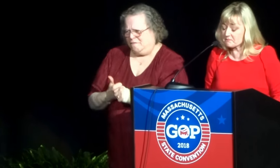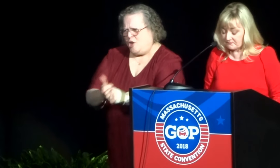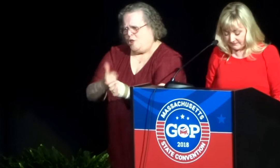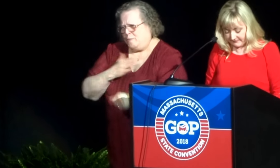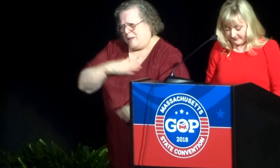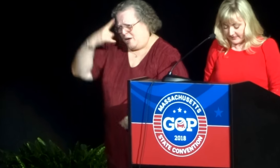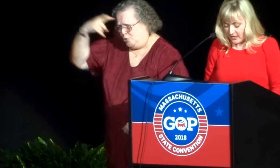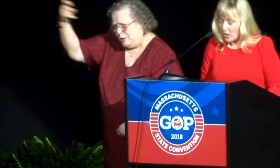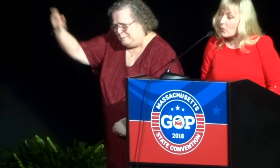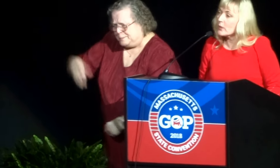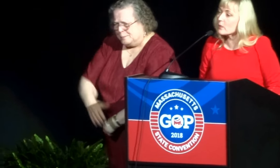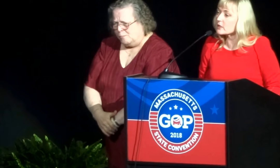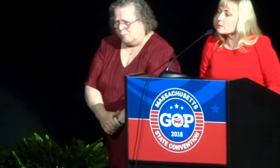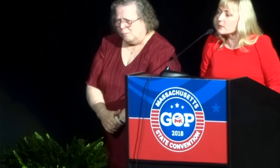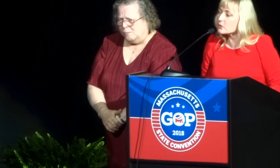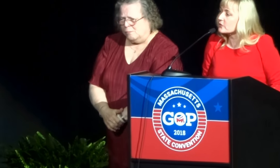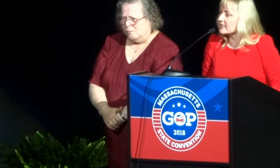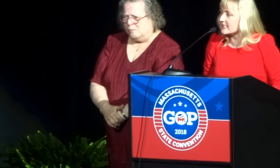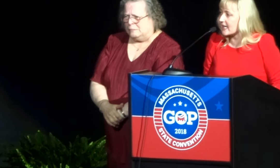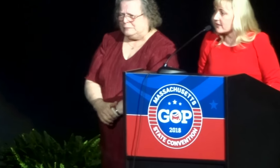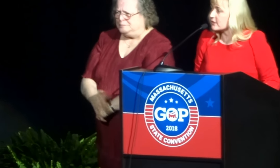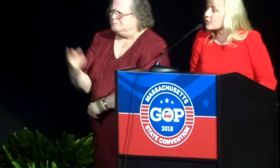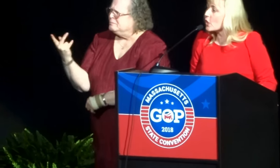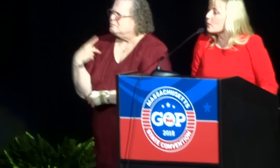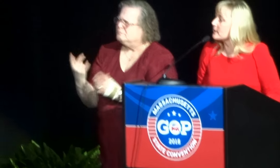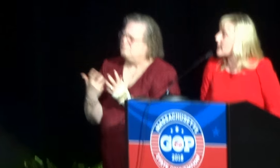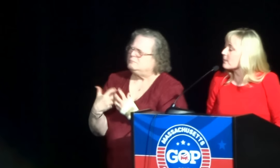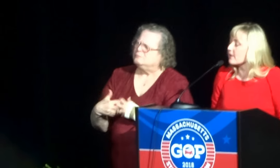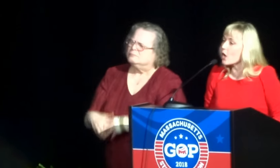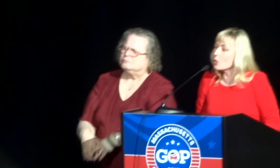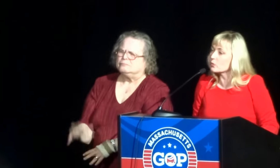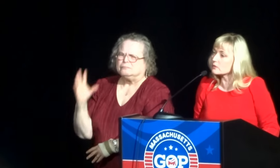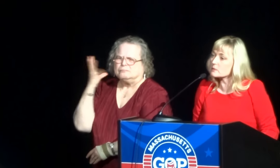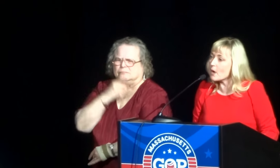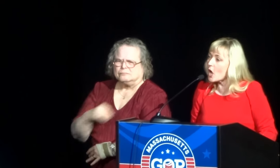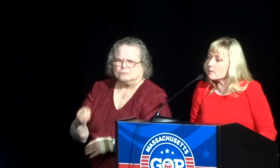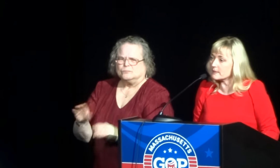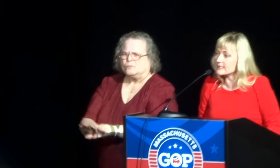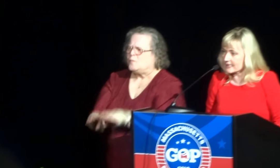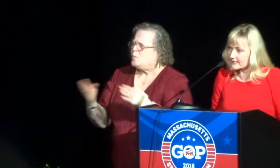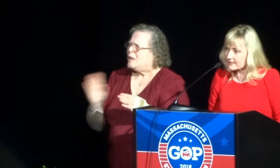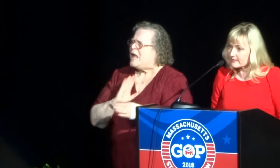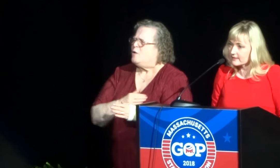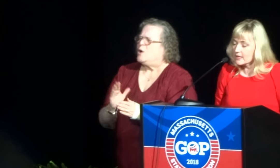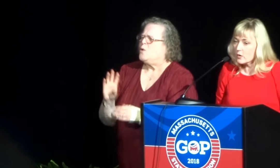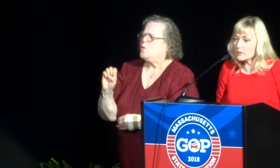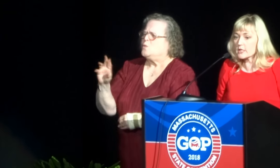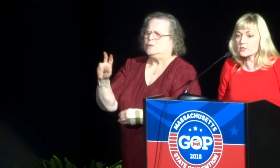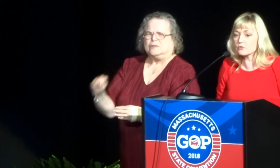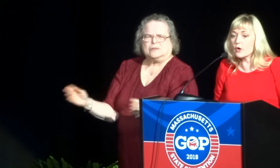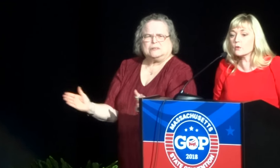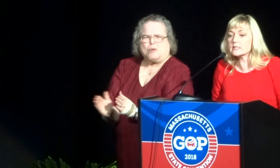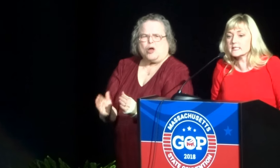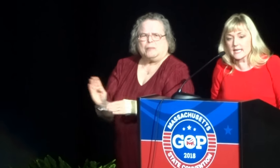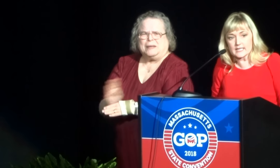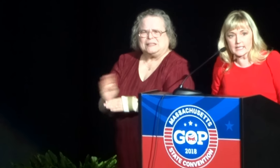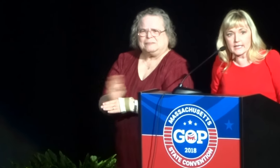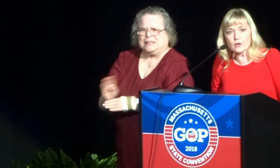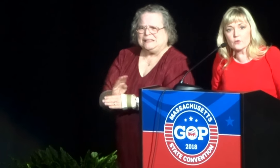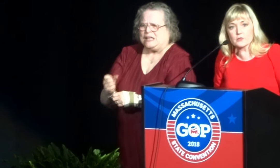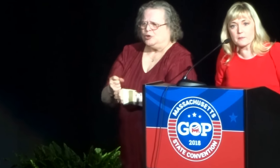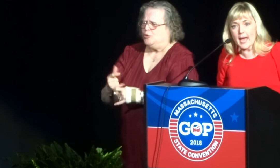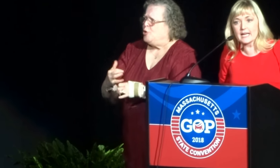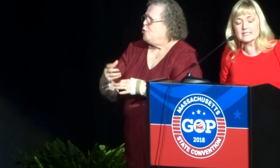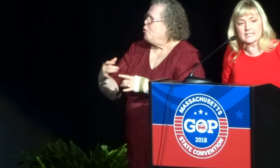I Dream. We worked beautifully together to open up our own small business, which has grown